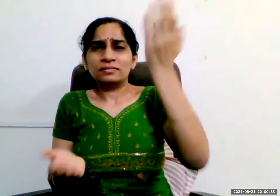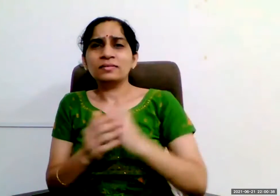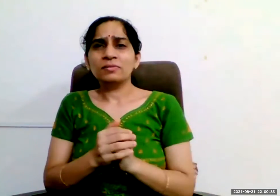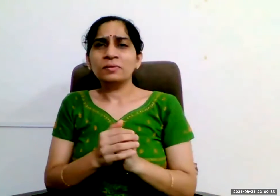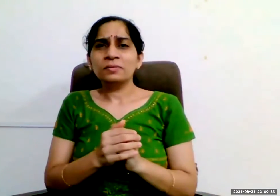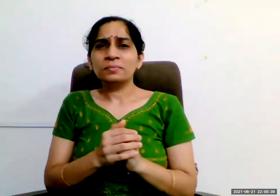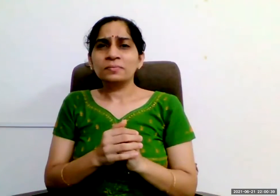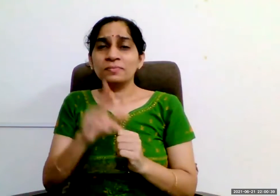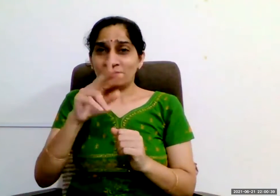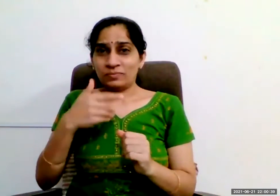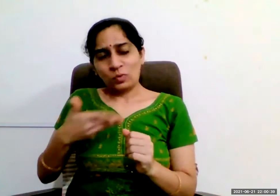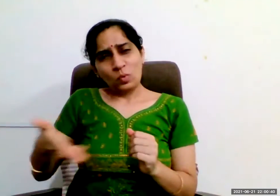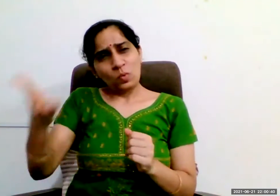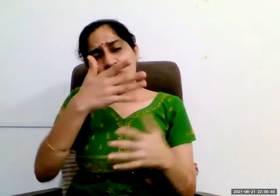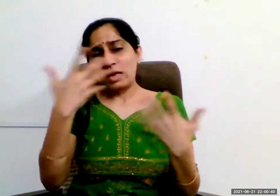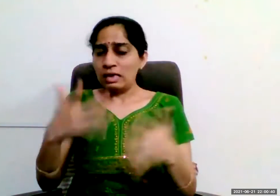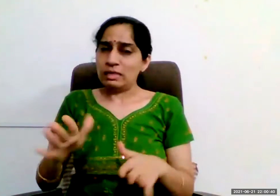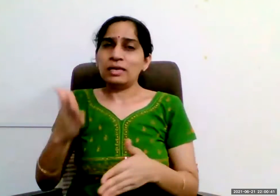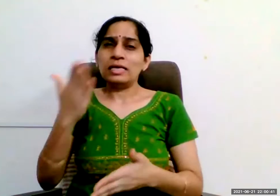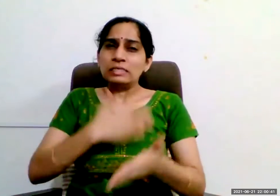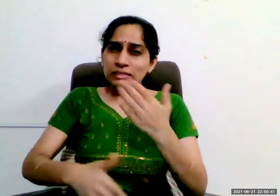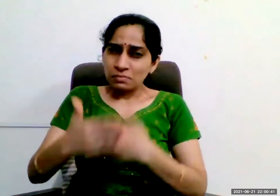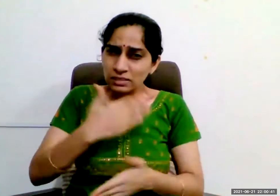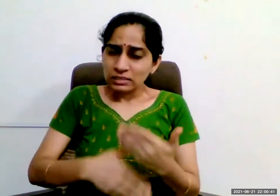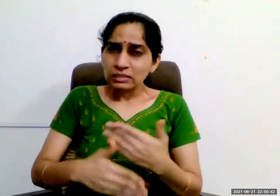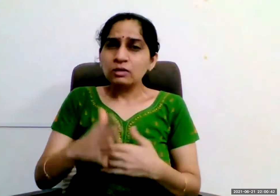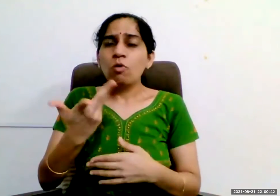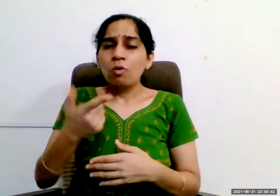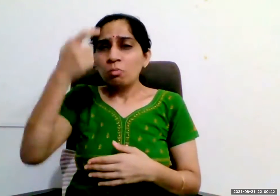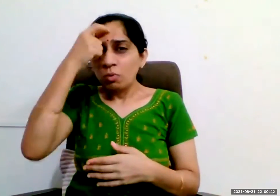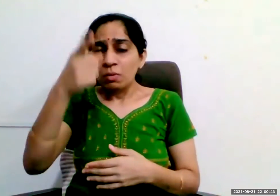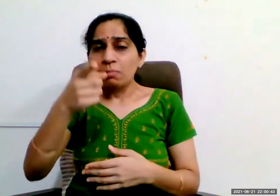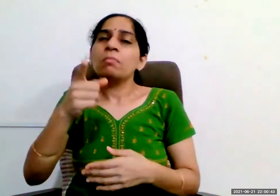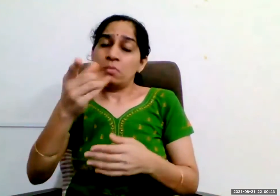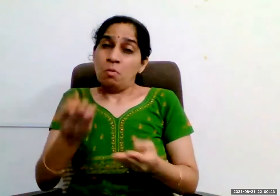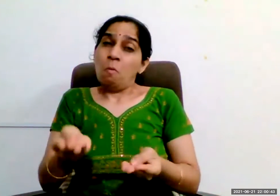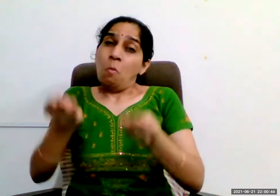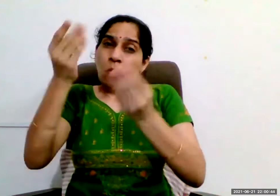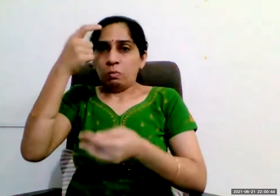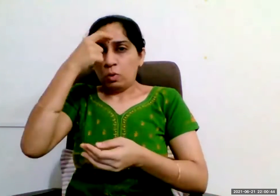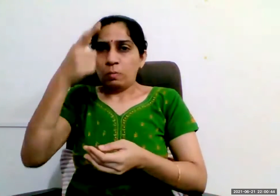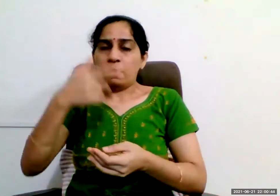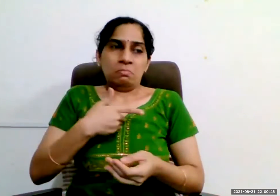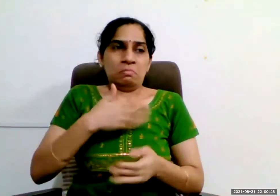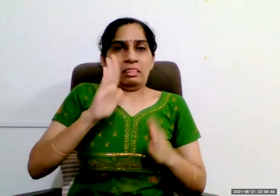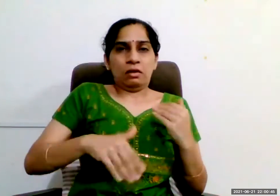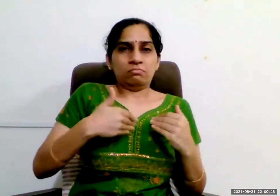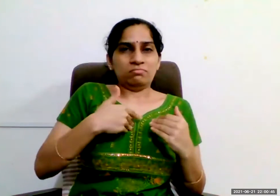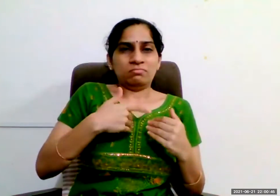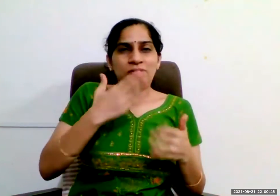whatever disability, your problems would be much, much more than maybe I have problems. But all of you have to remember